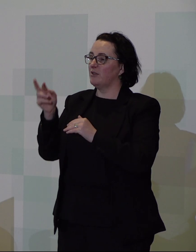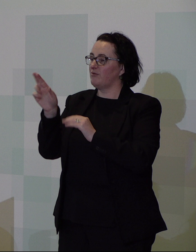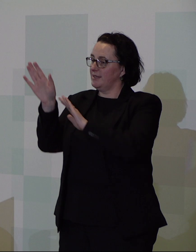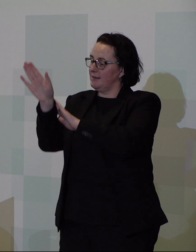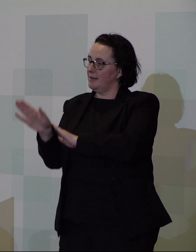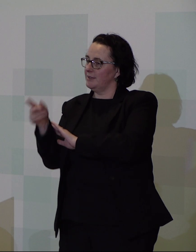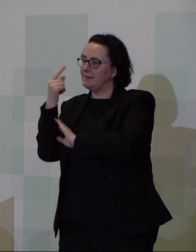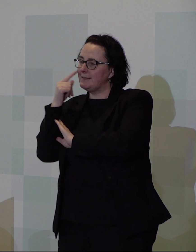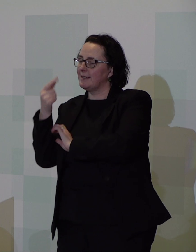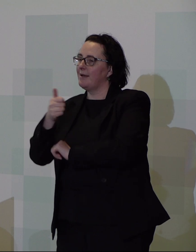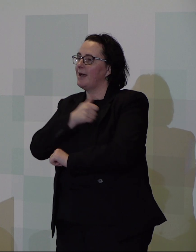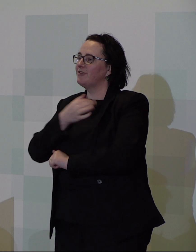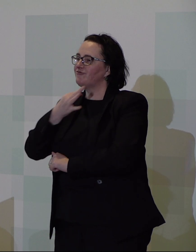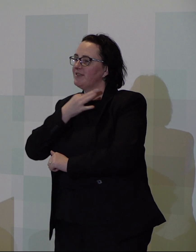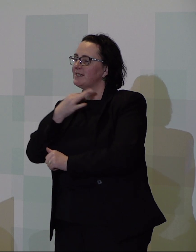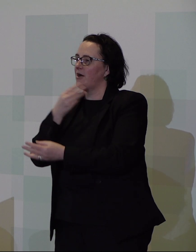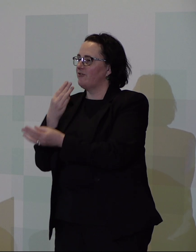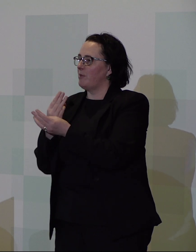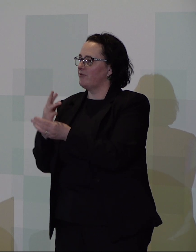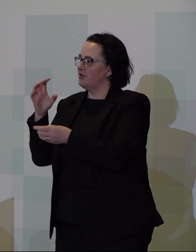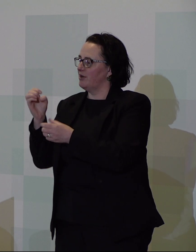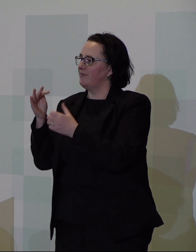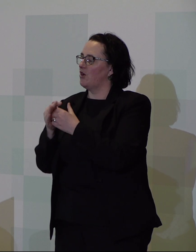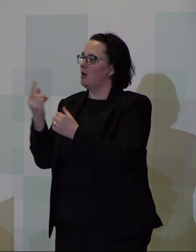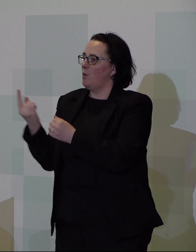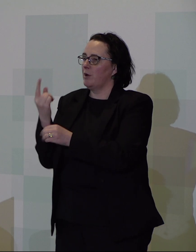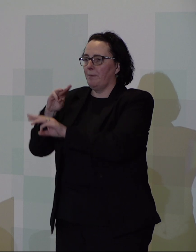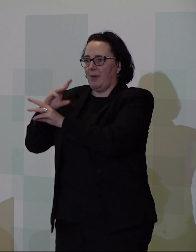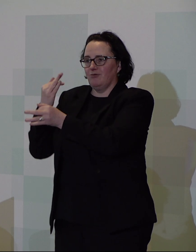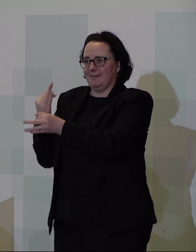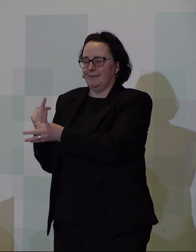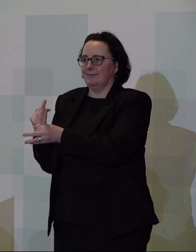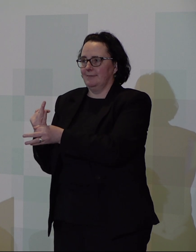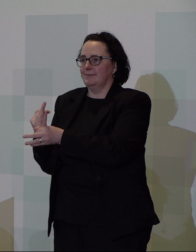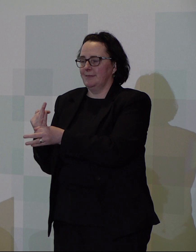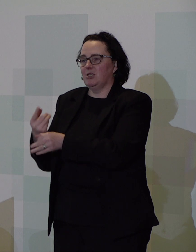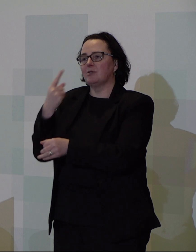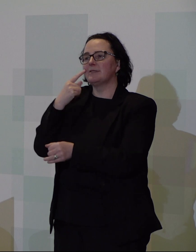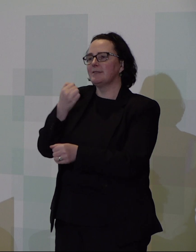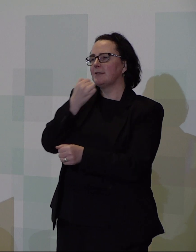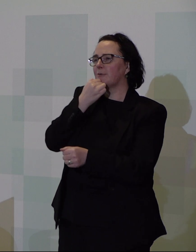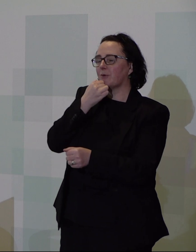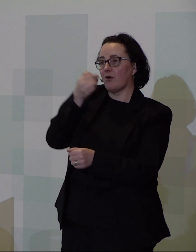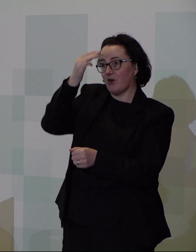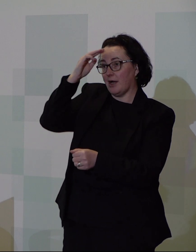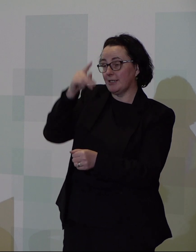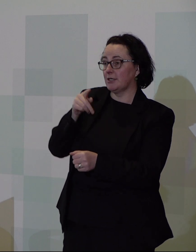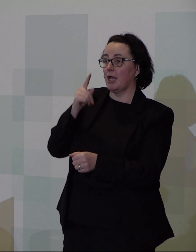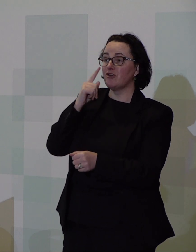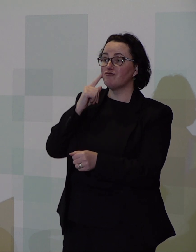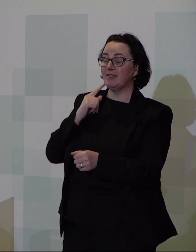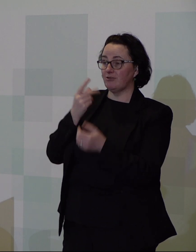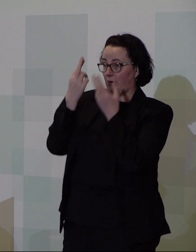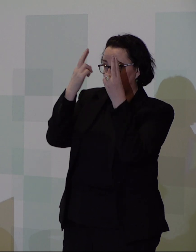see the at-risk of poverty rate of lone parents. So you can see the rate for Ireland is in green in the chart, and the rate for